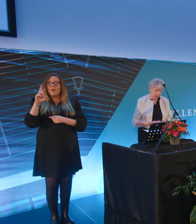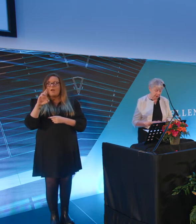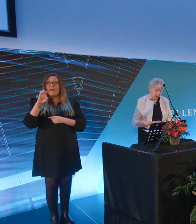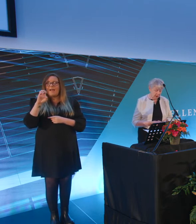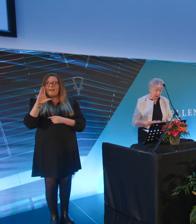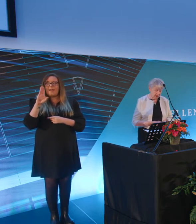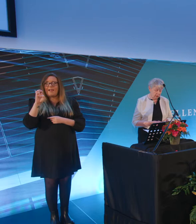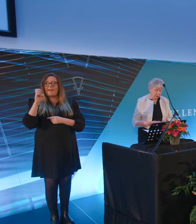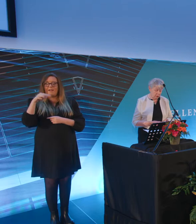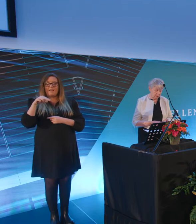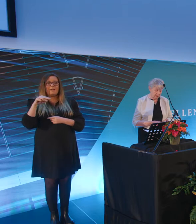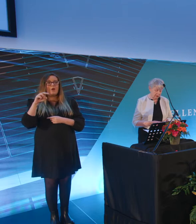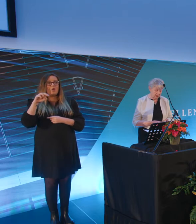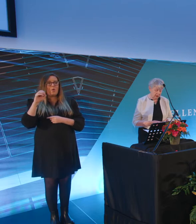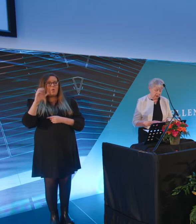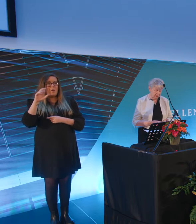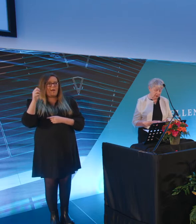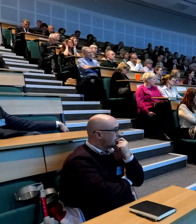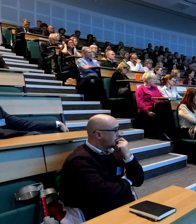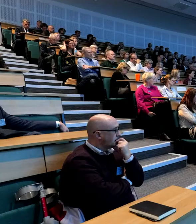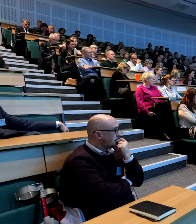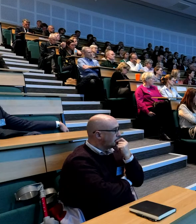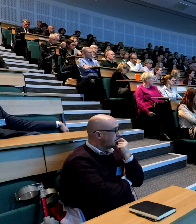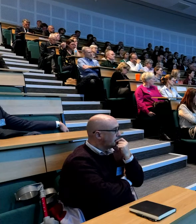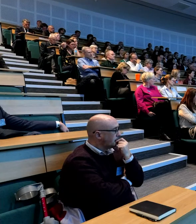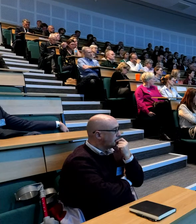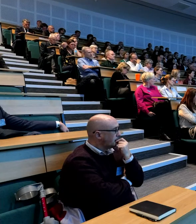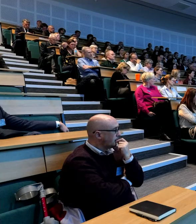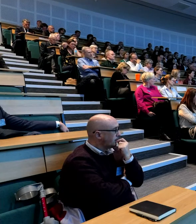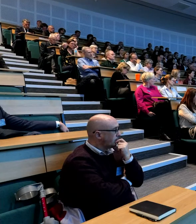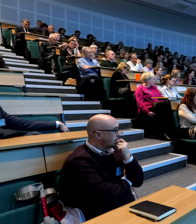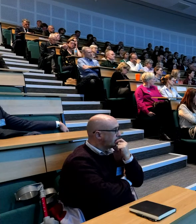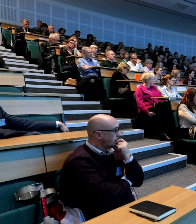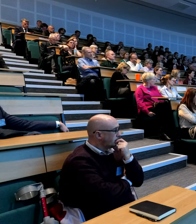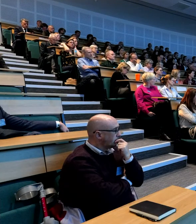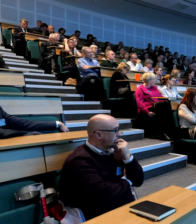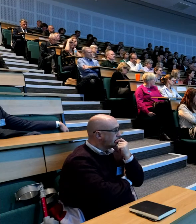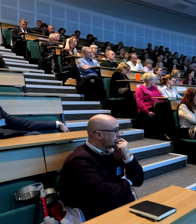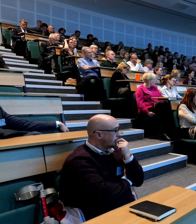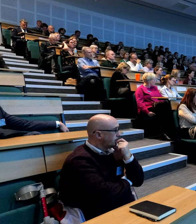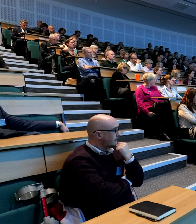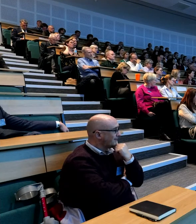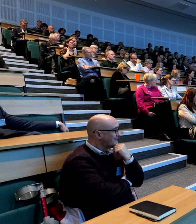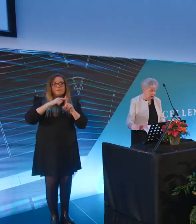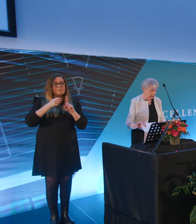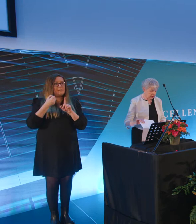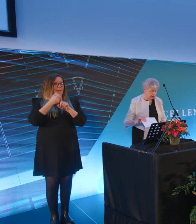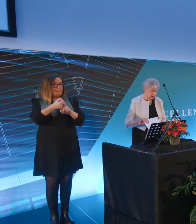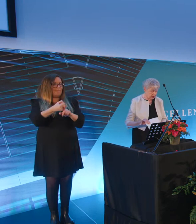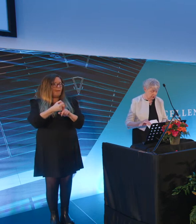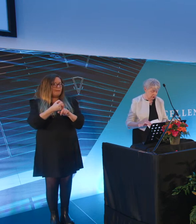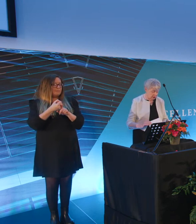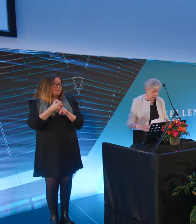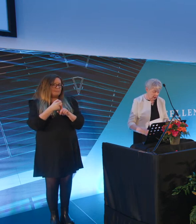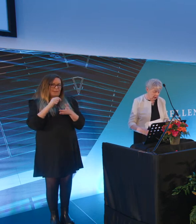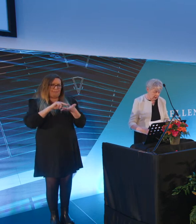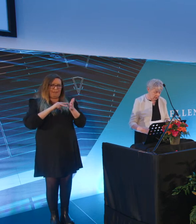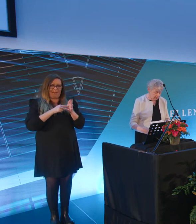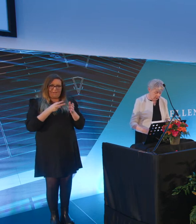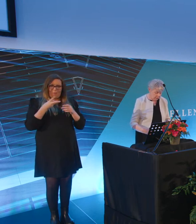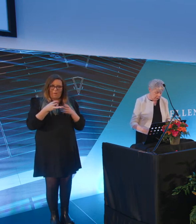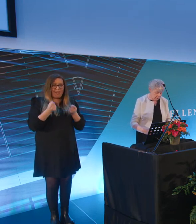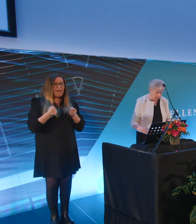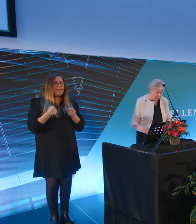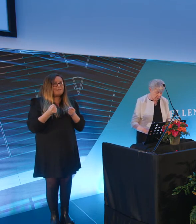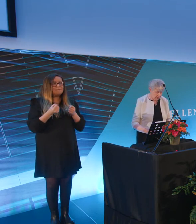leadership. I look forward to seeing the positive impact this plan will have on our institution and